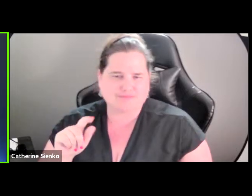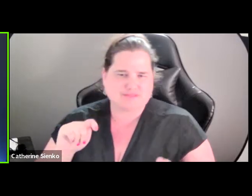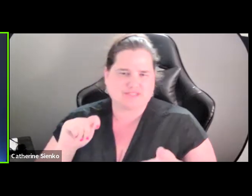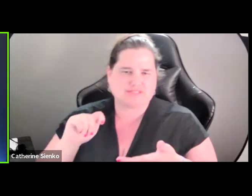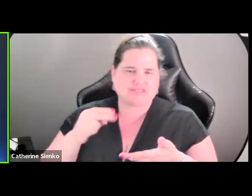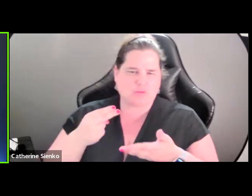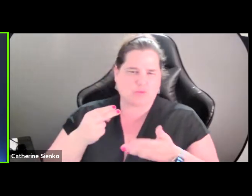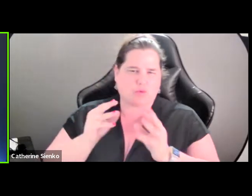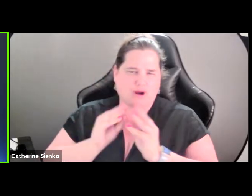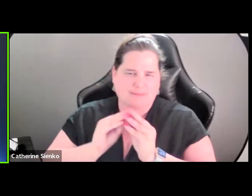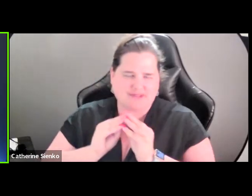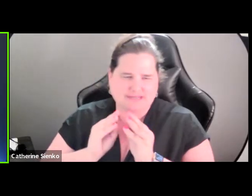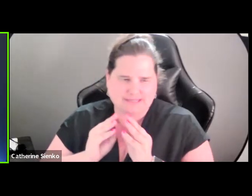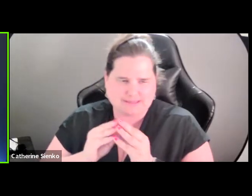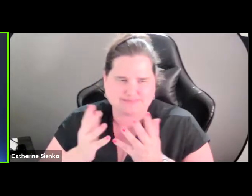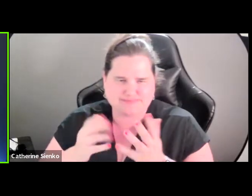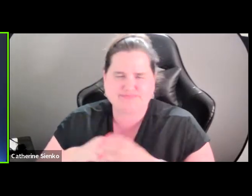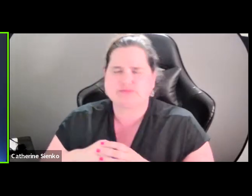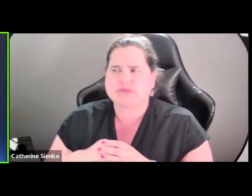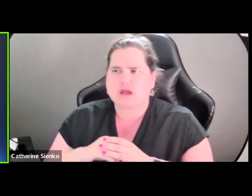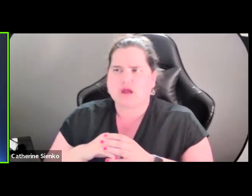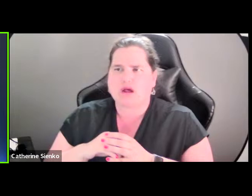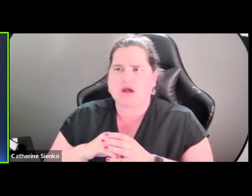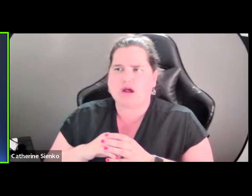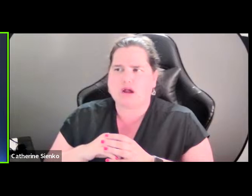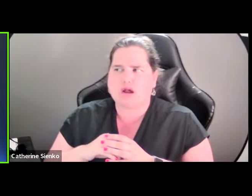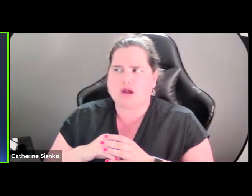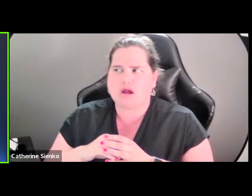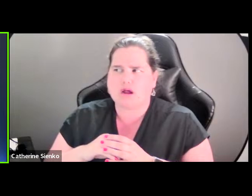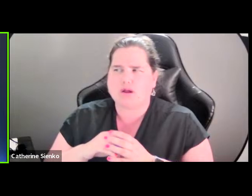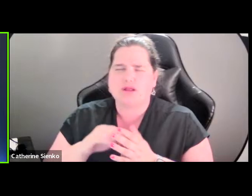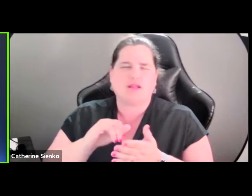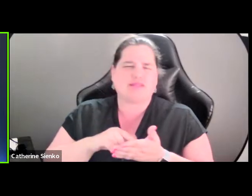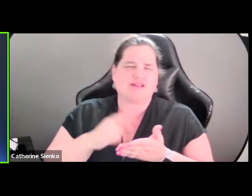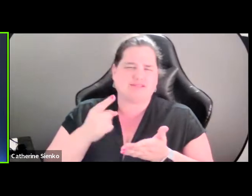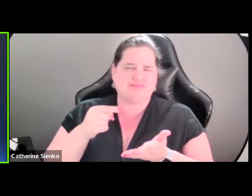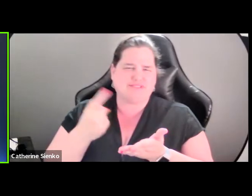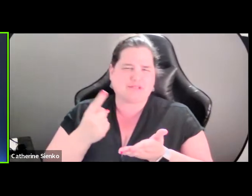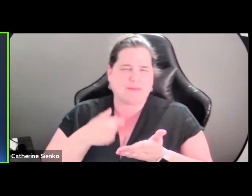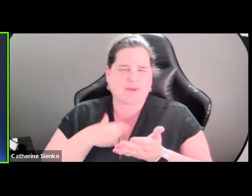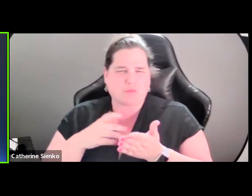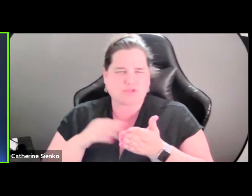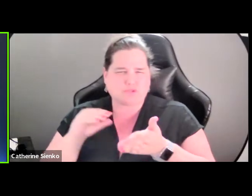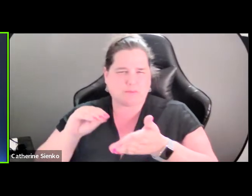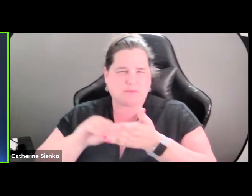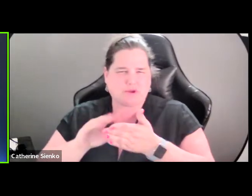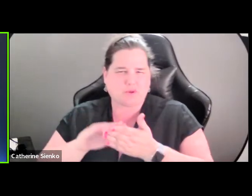Moving on to the next agenda item. This is the Yuma Town Hall meeting.